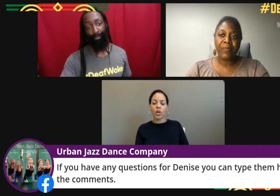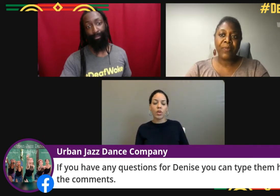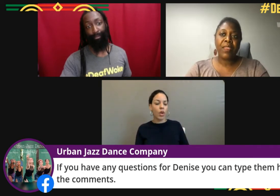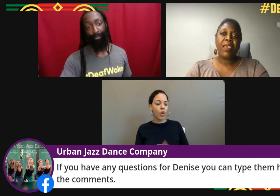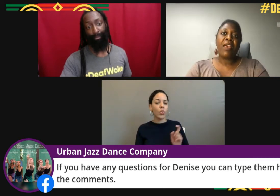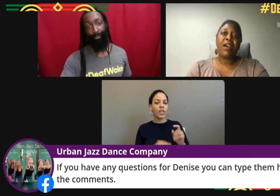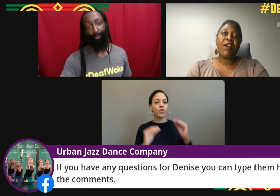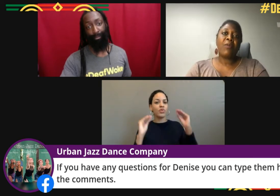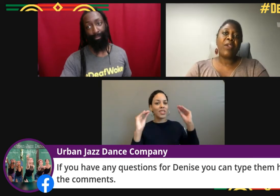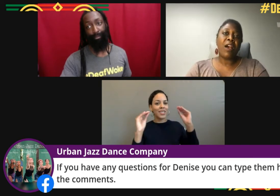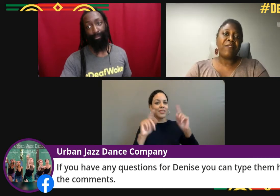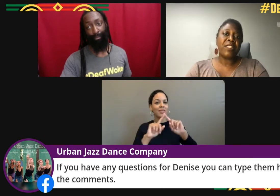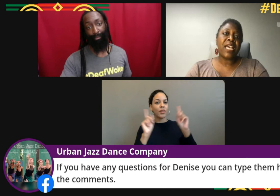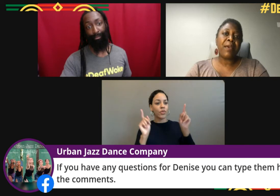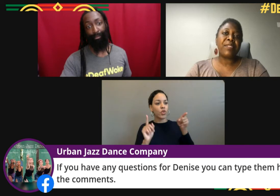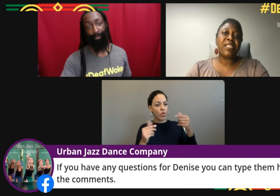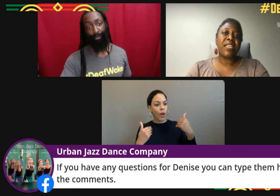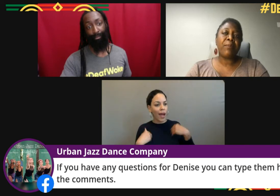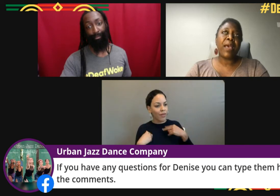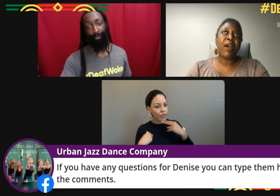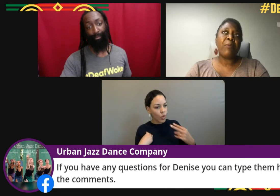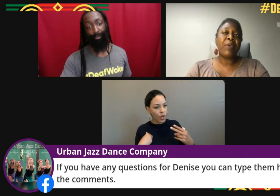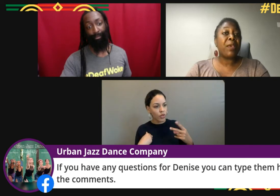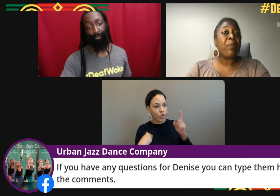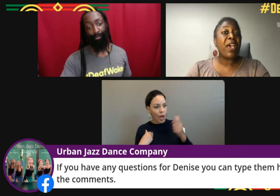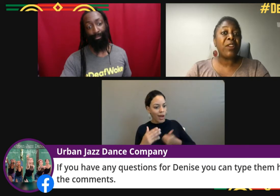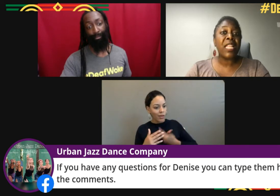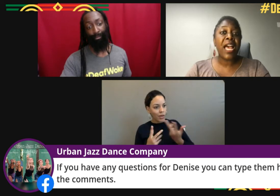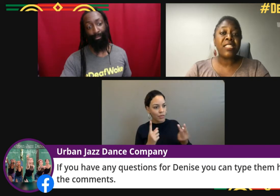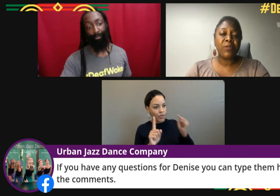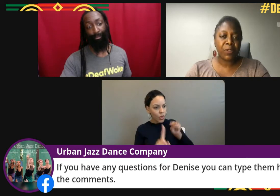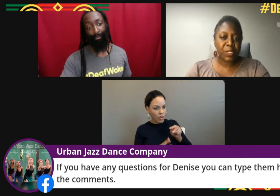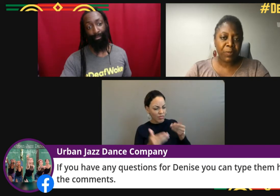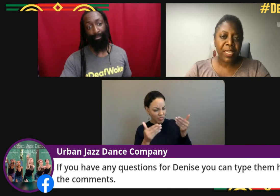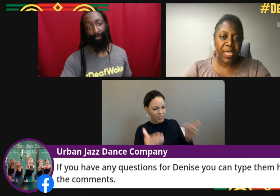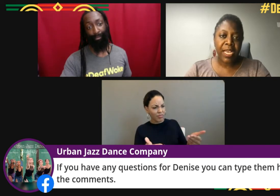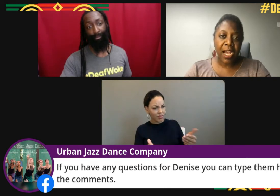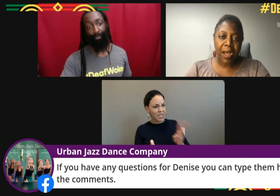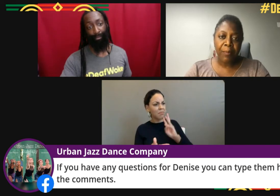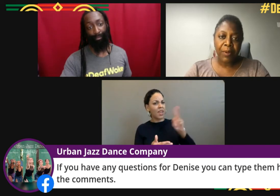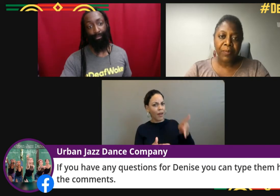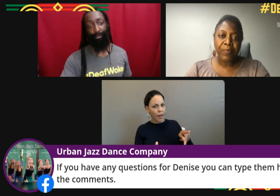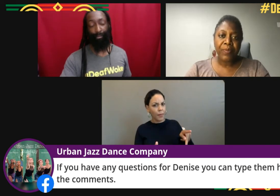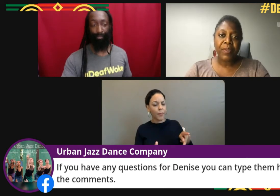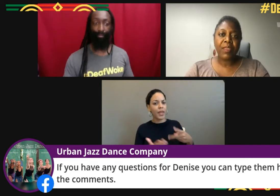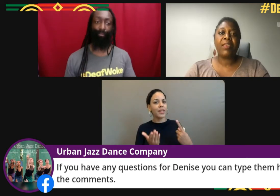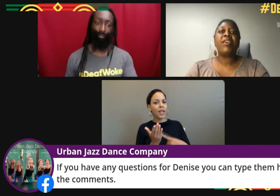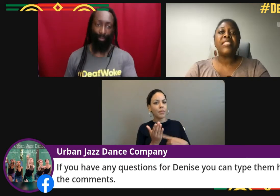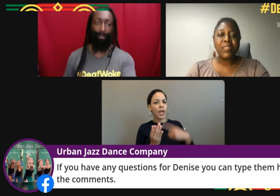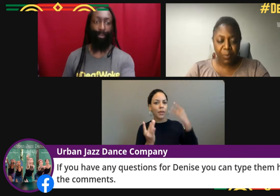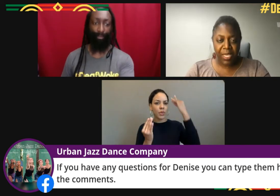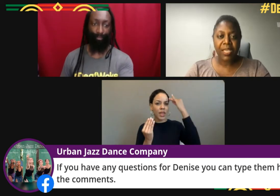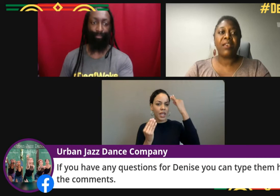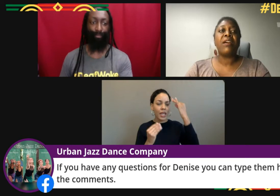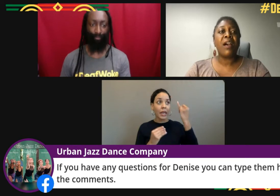quiet. We oftentimes think about being penalized for speaking up. Speak